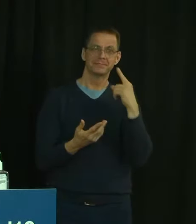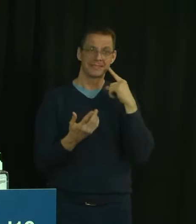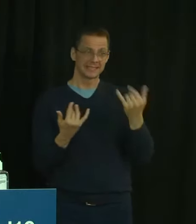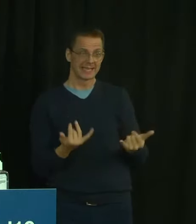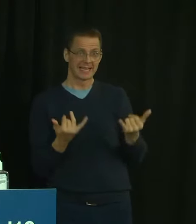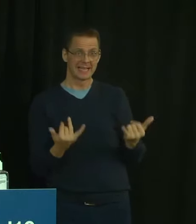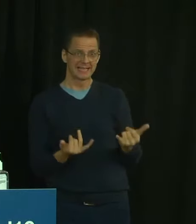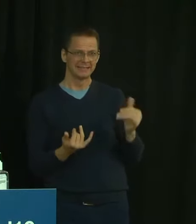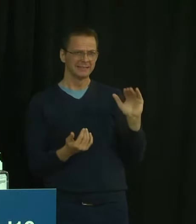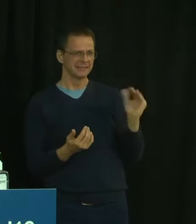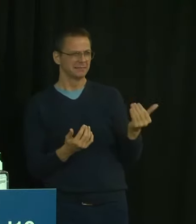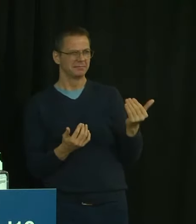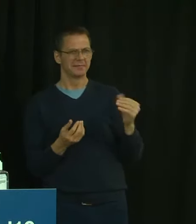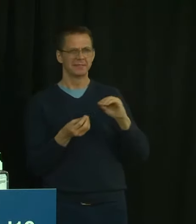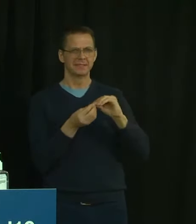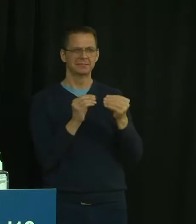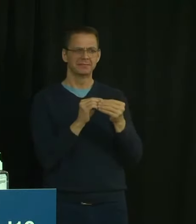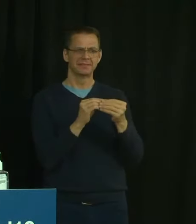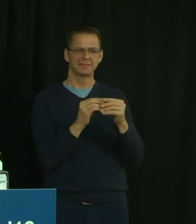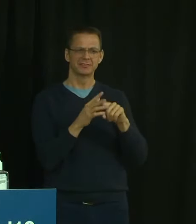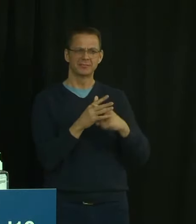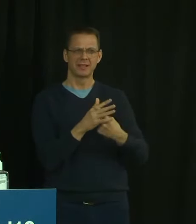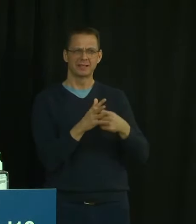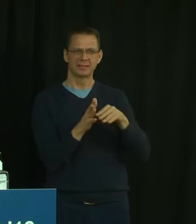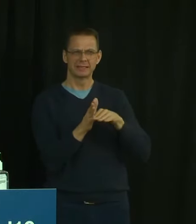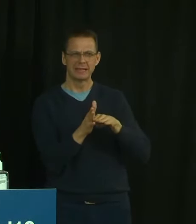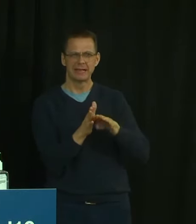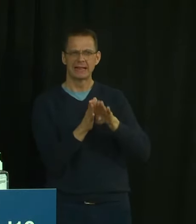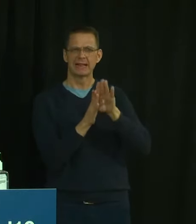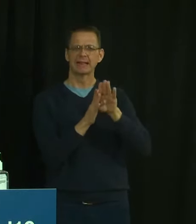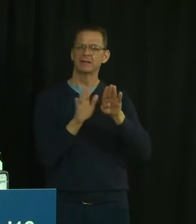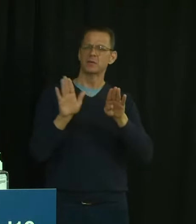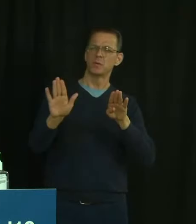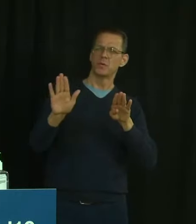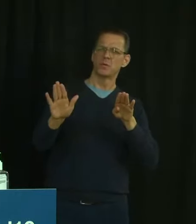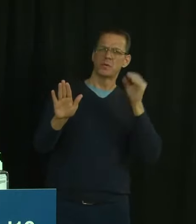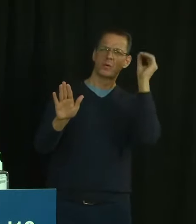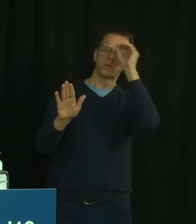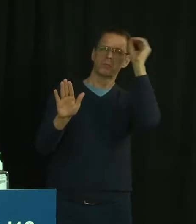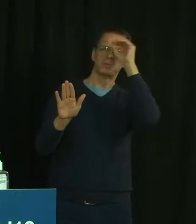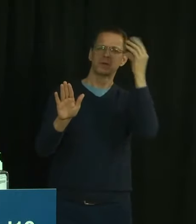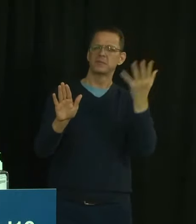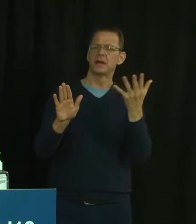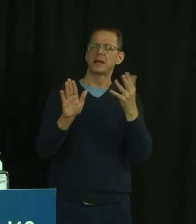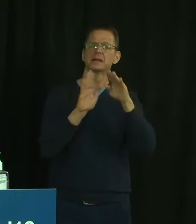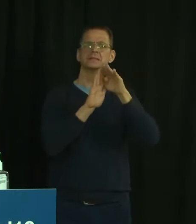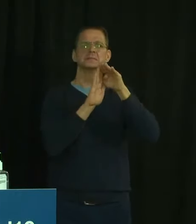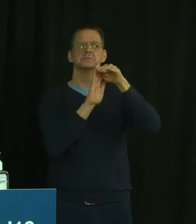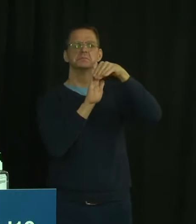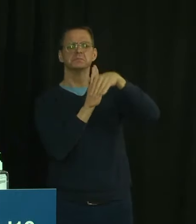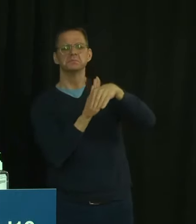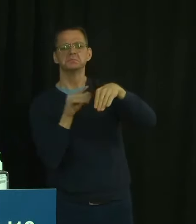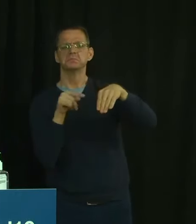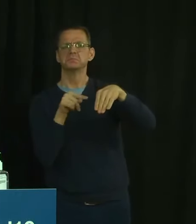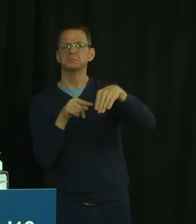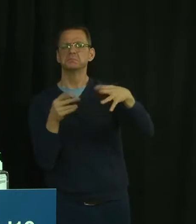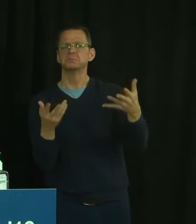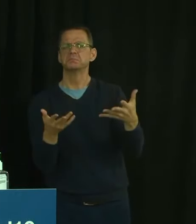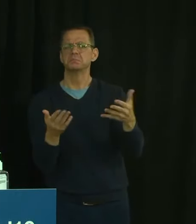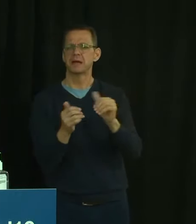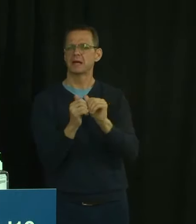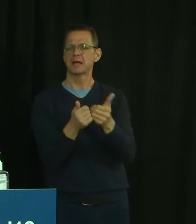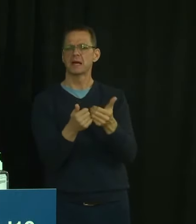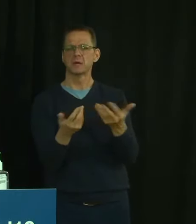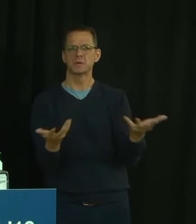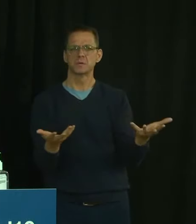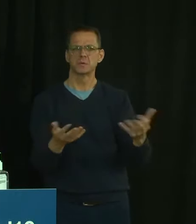think would be able to turn this thing around right now? Certainly, as I've said before, we may need to put additional restrictions in